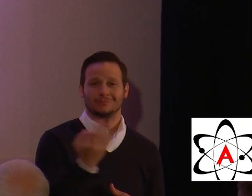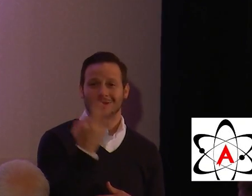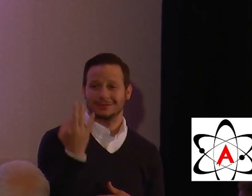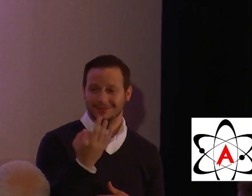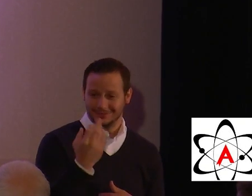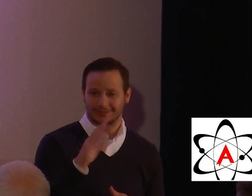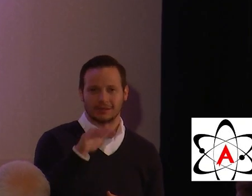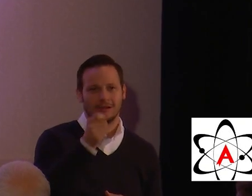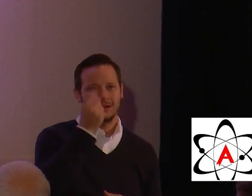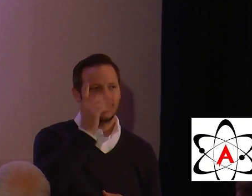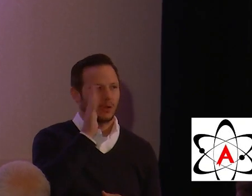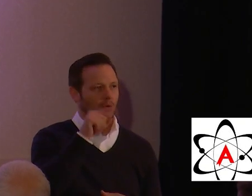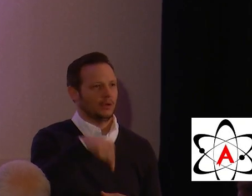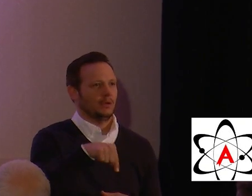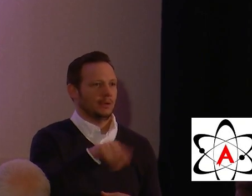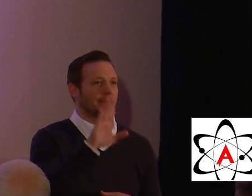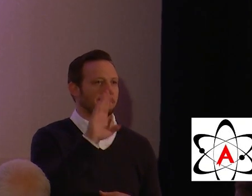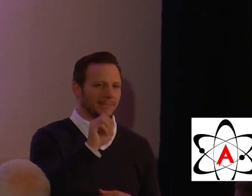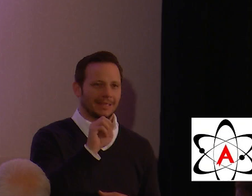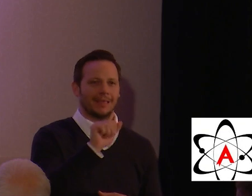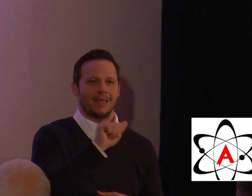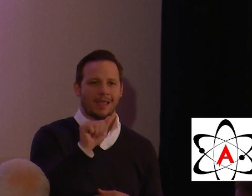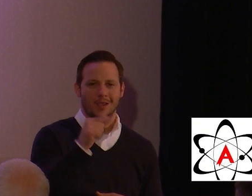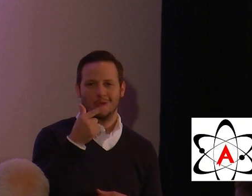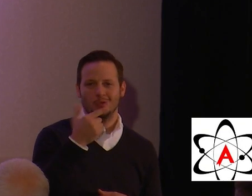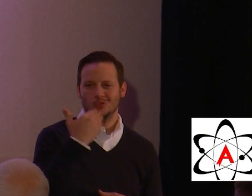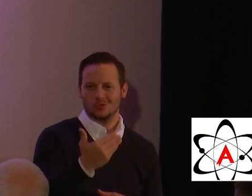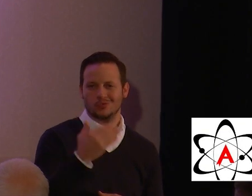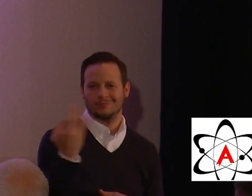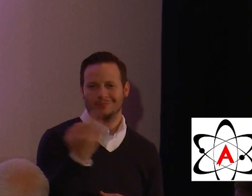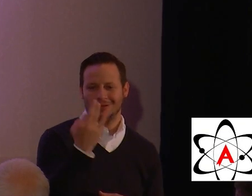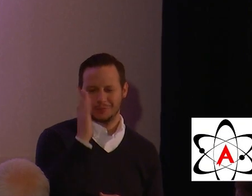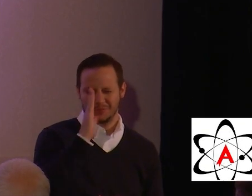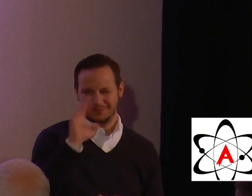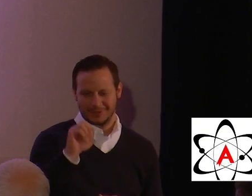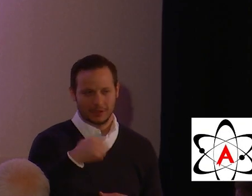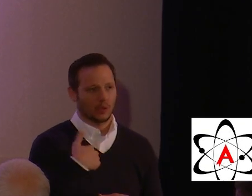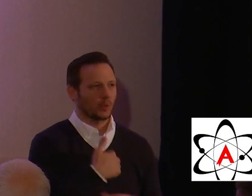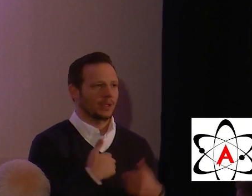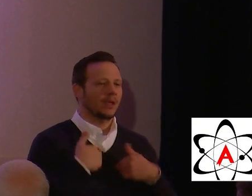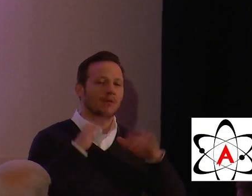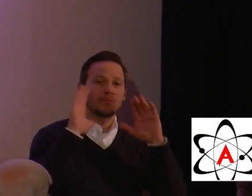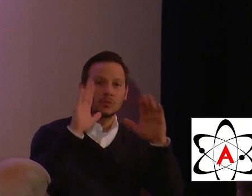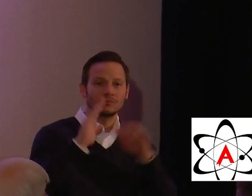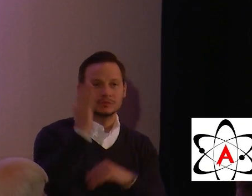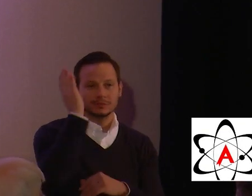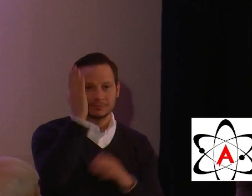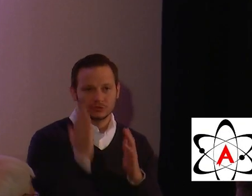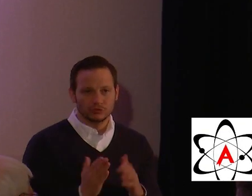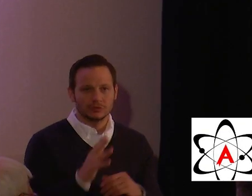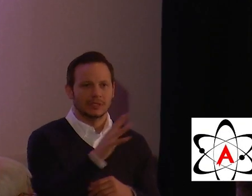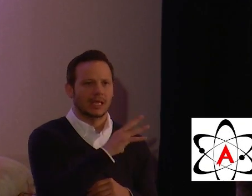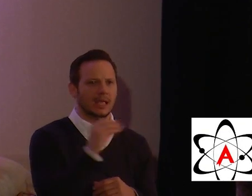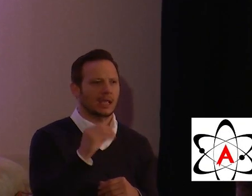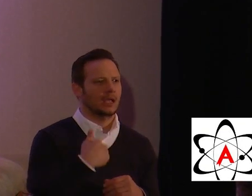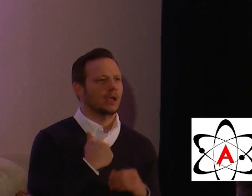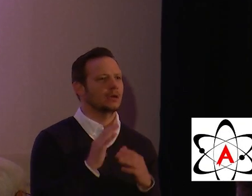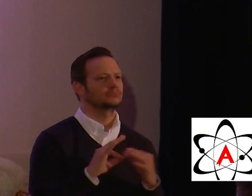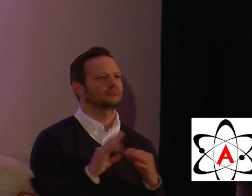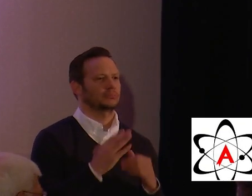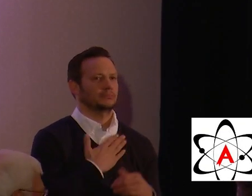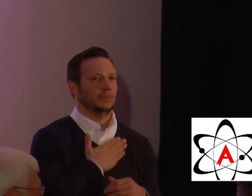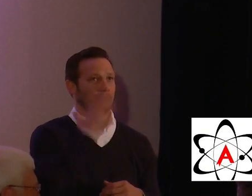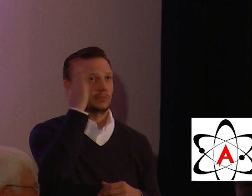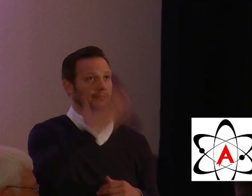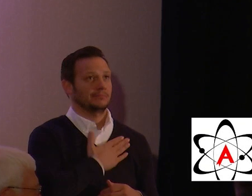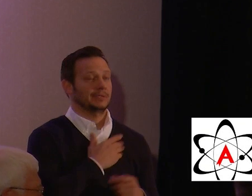It is going to be a good Friday. We have fantastic speakers, and today I'm going to give you my presentation. Can we go to